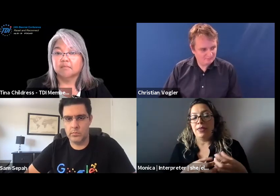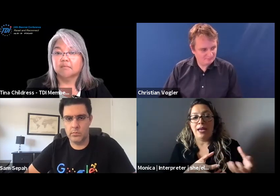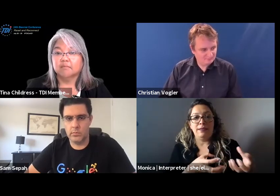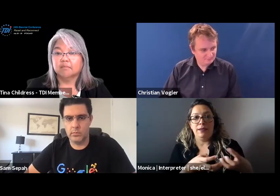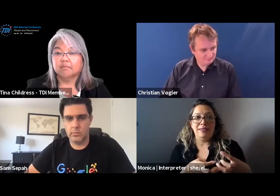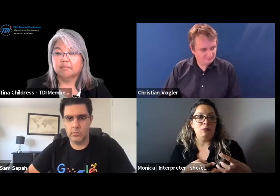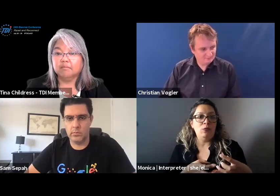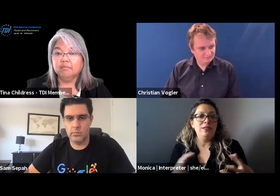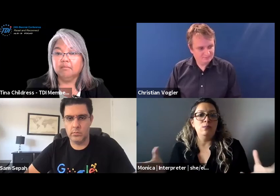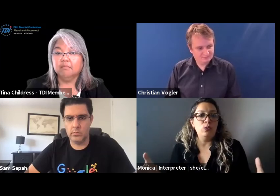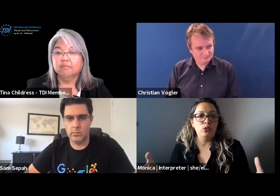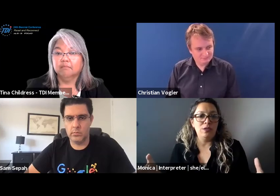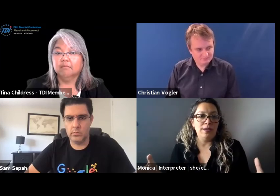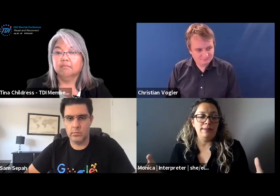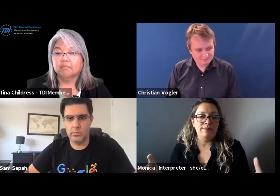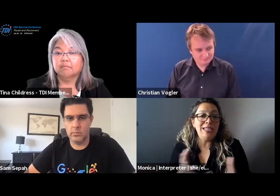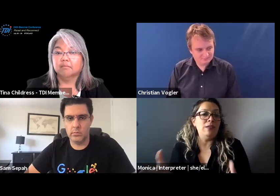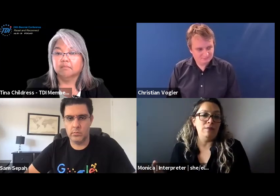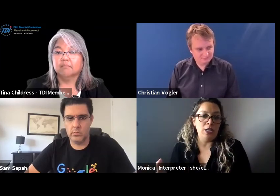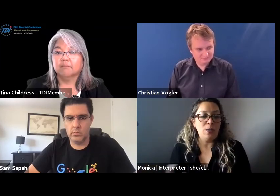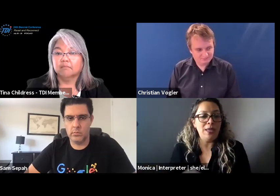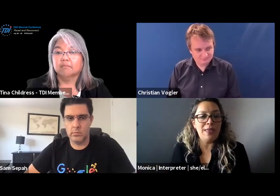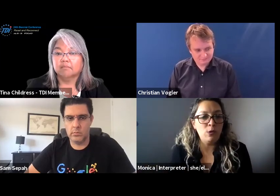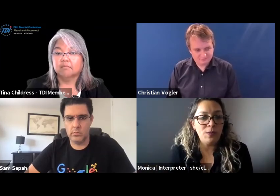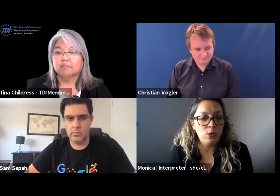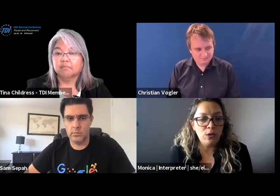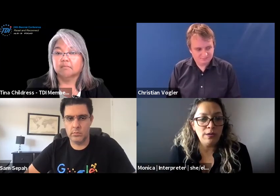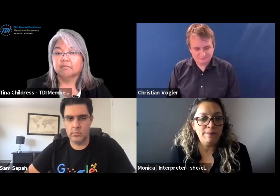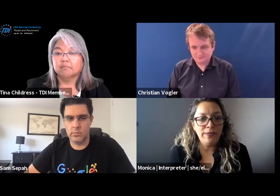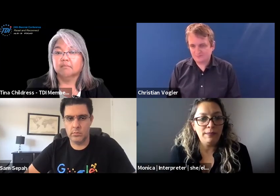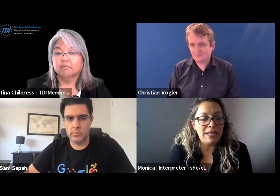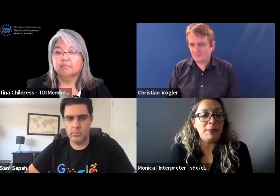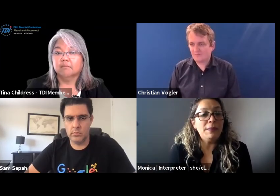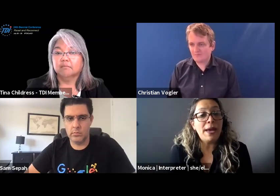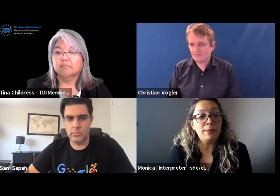that isn't what's most needed, in that moment, or it may not be compatible.